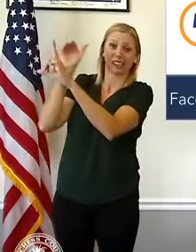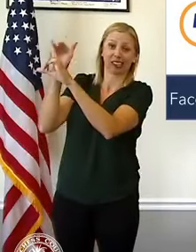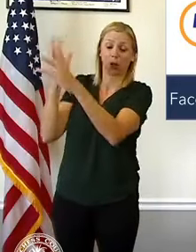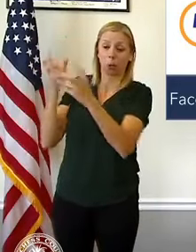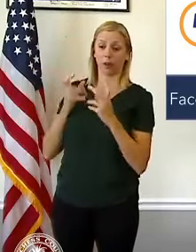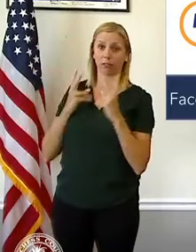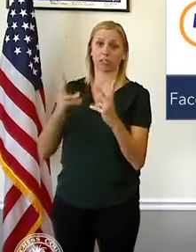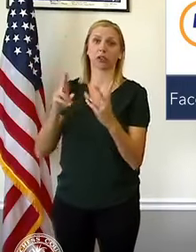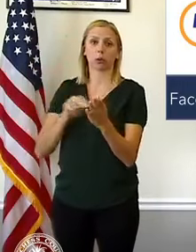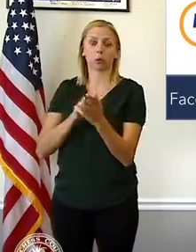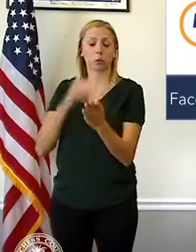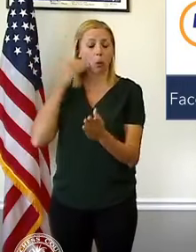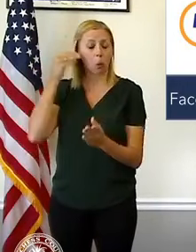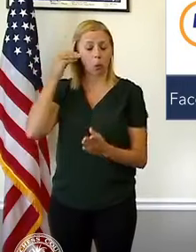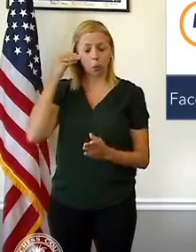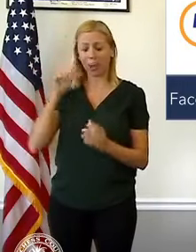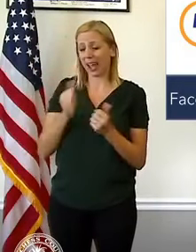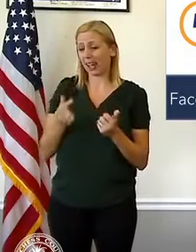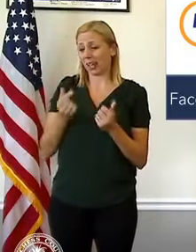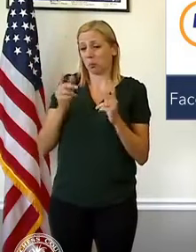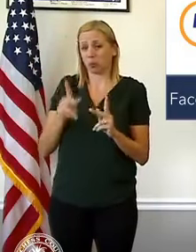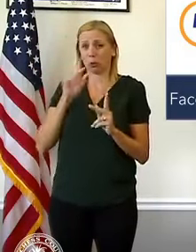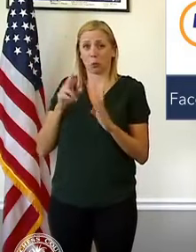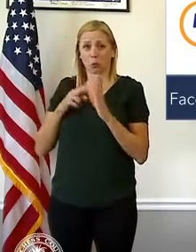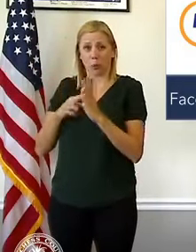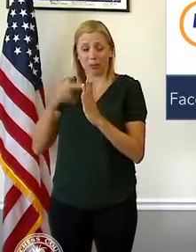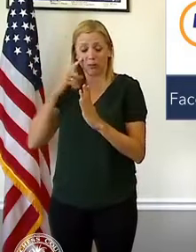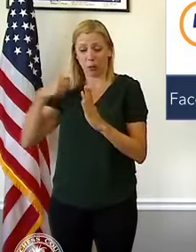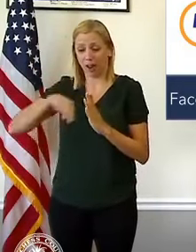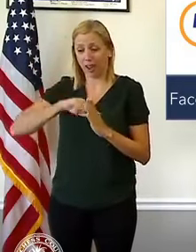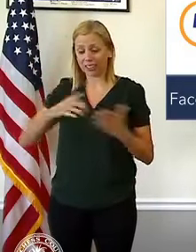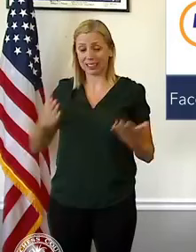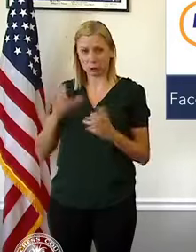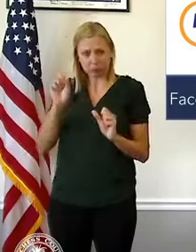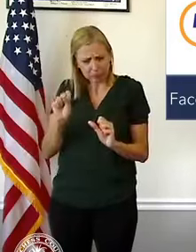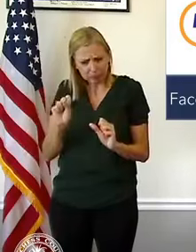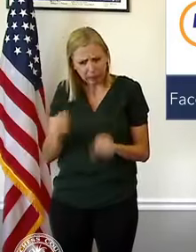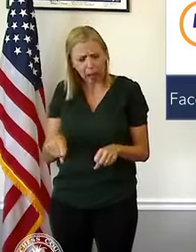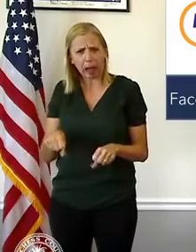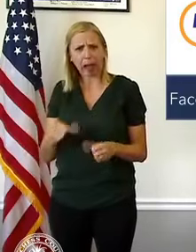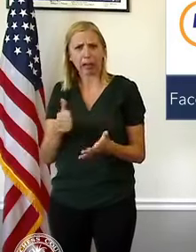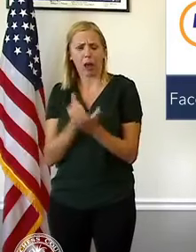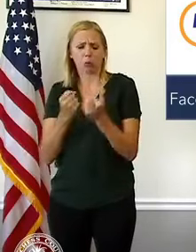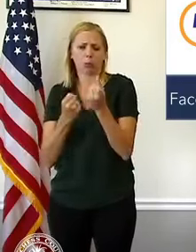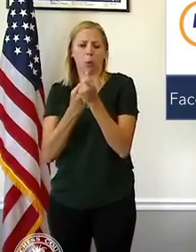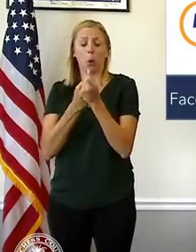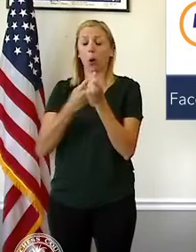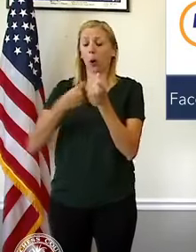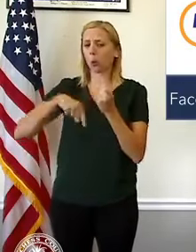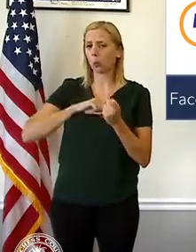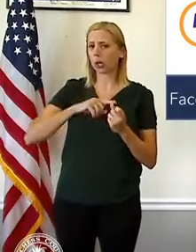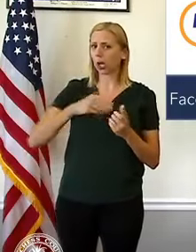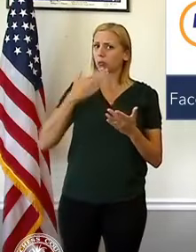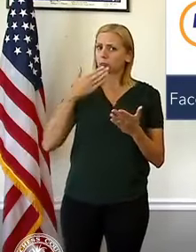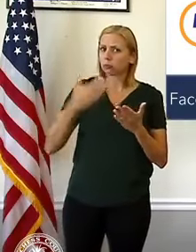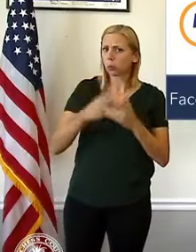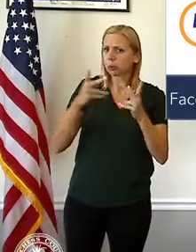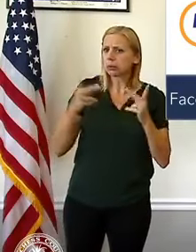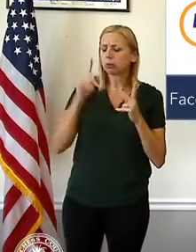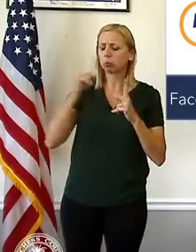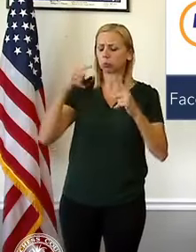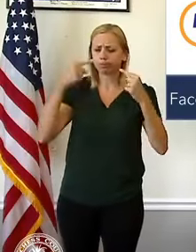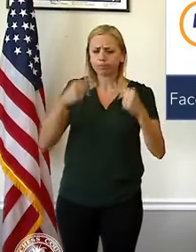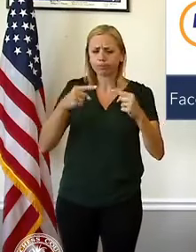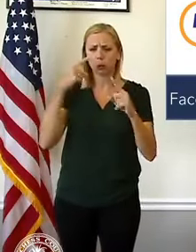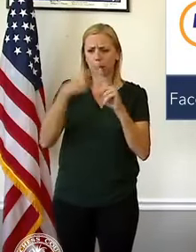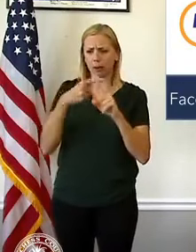represents us is certainly in a position to make that case. We'll continue to argue that. We have a good team working with long-term care facilities and nursing